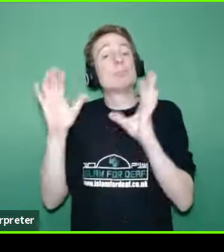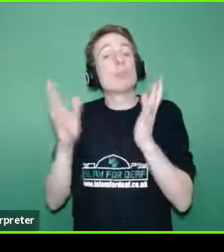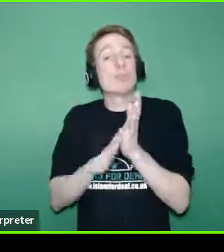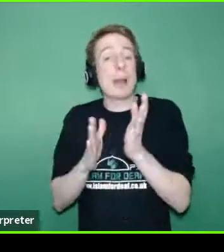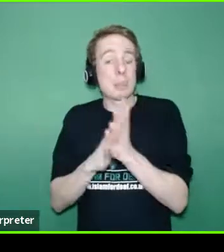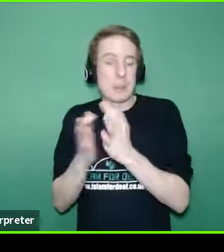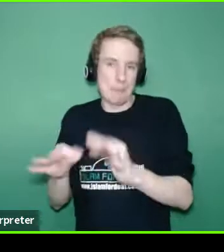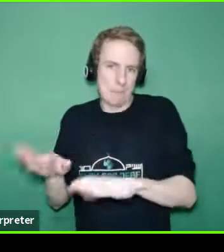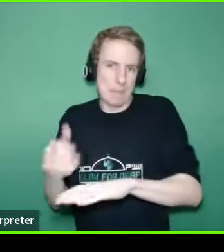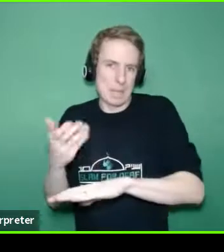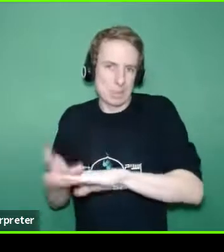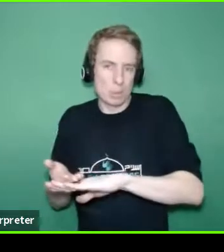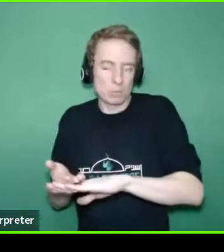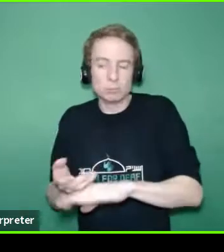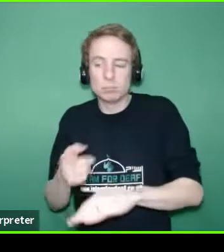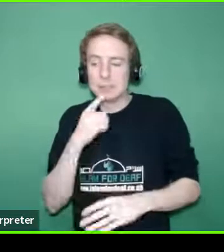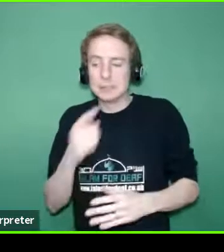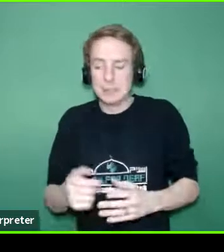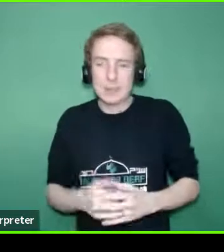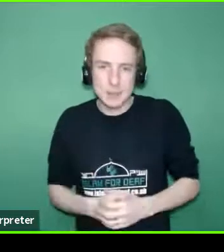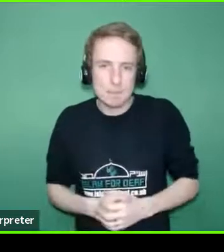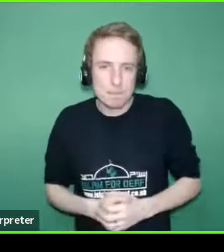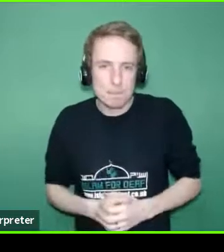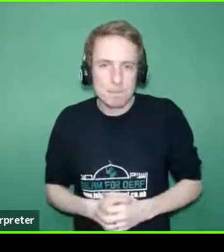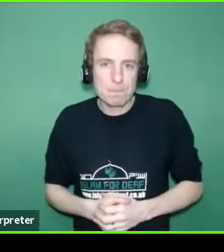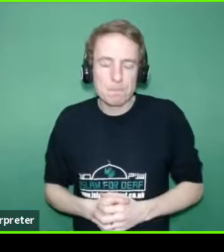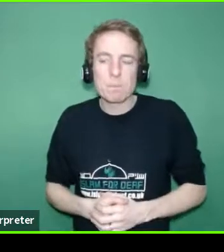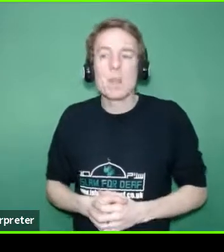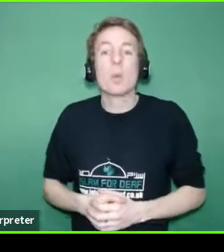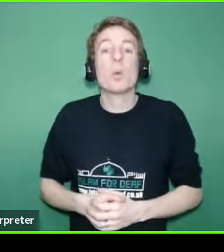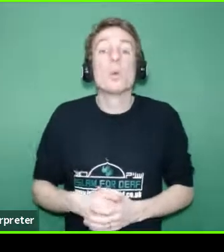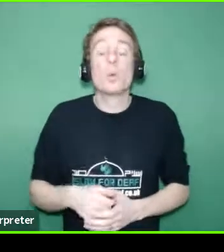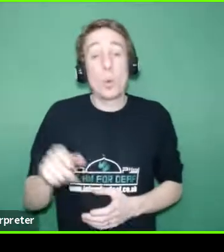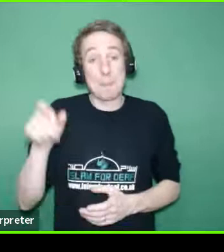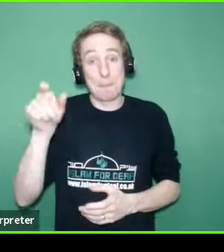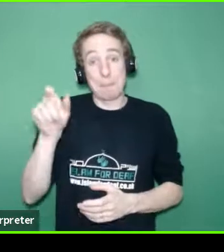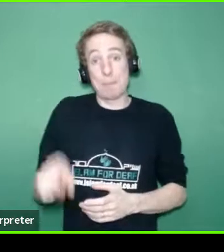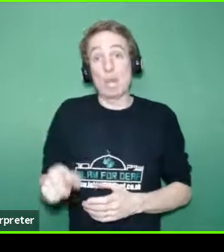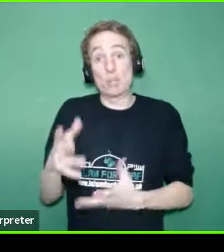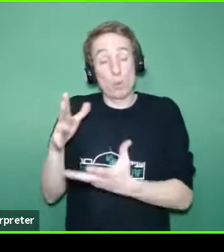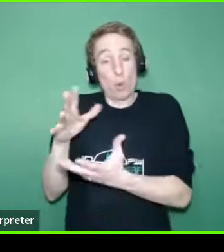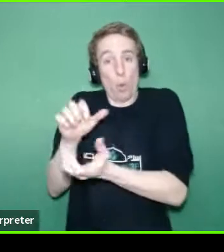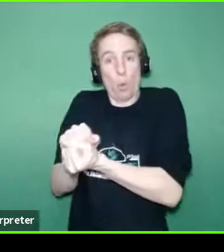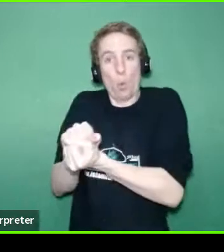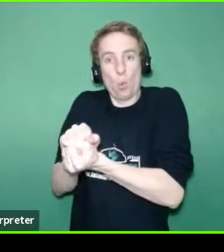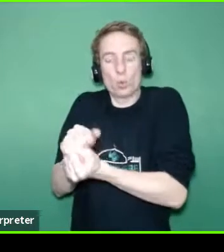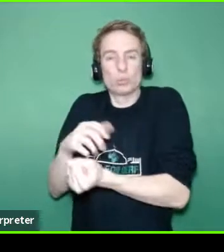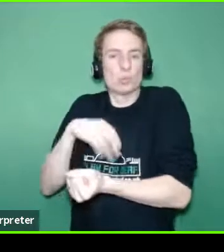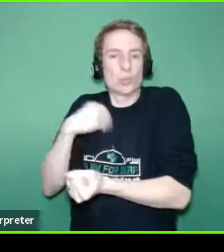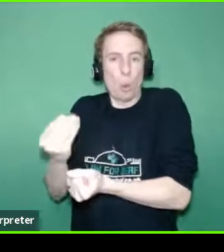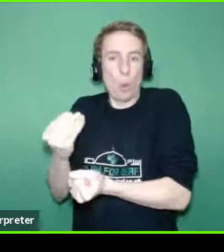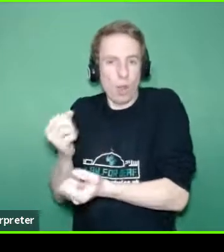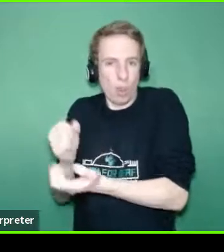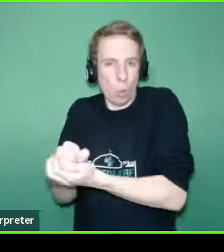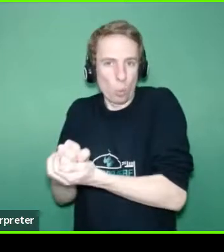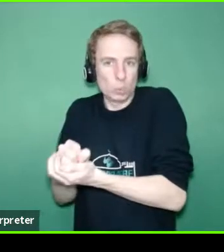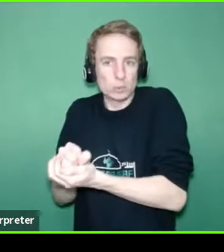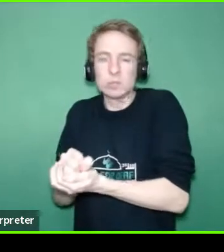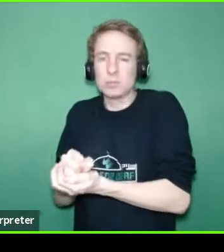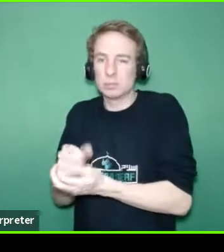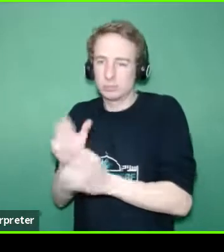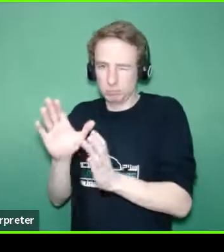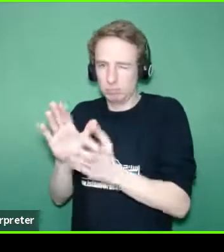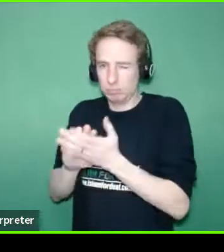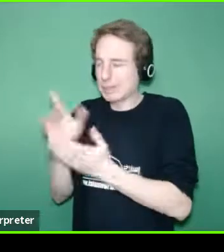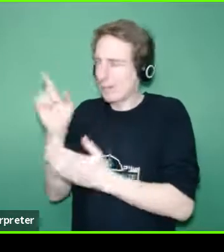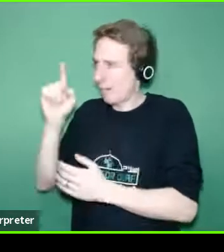in whose hand the soul of Muhammad is, i.e. he is swearing by Allah the Most High, the breath of one observing